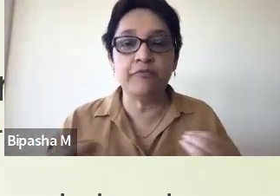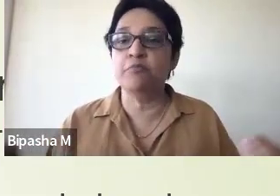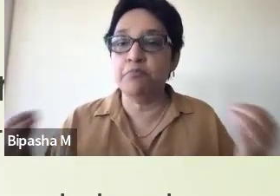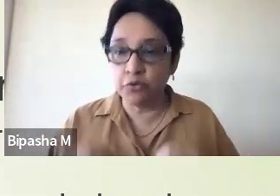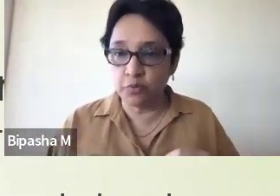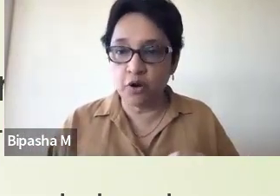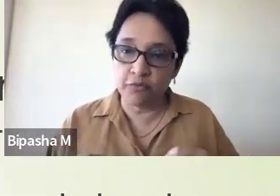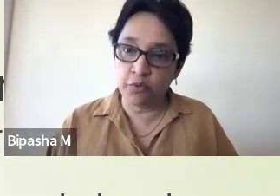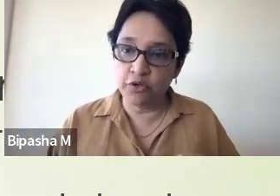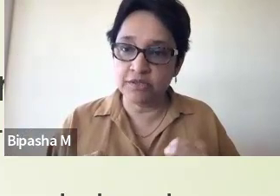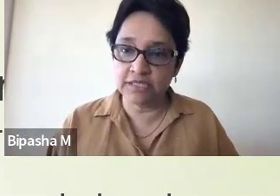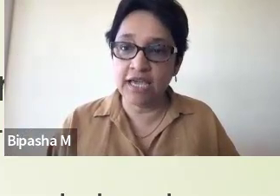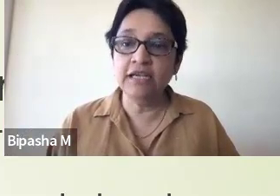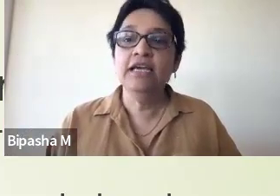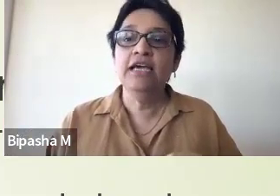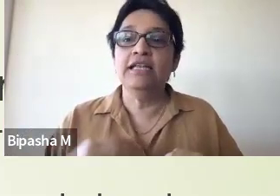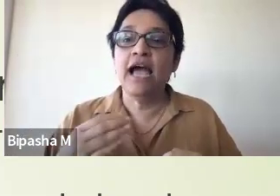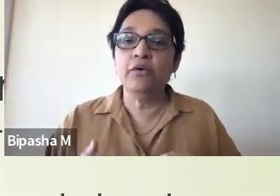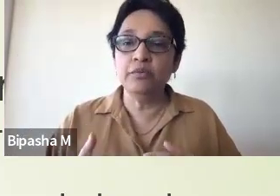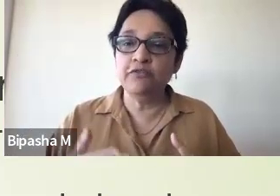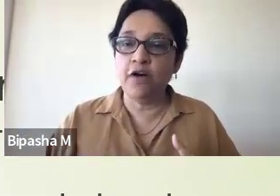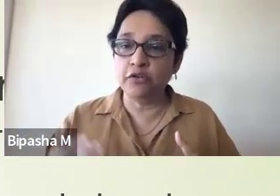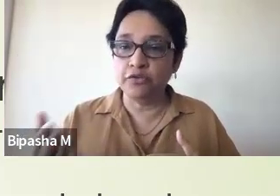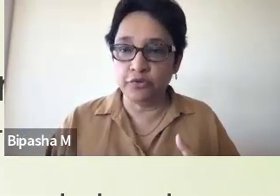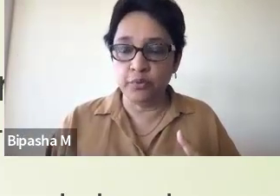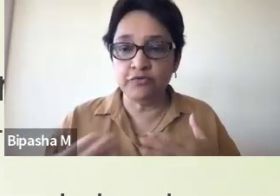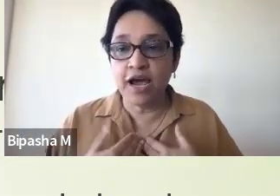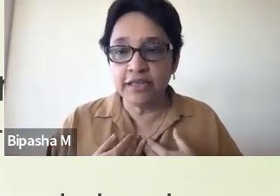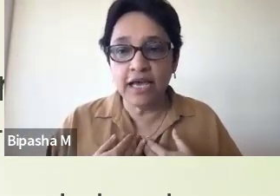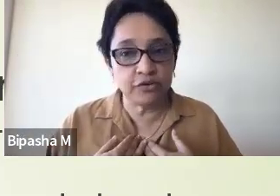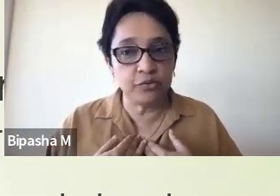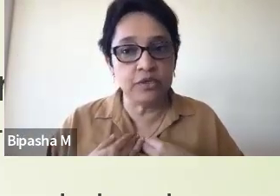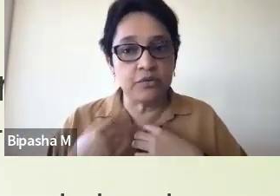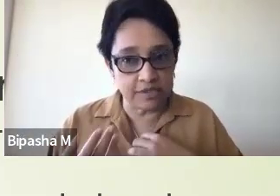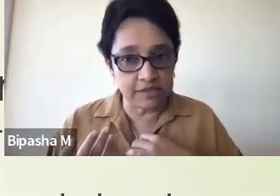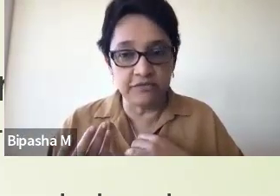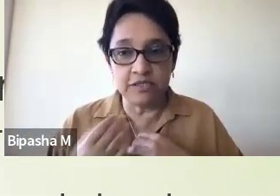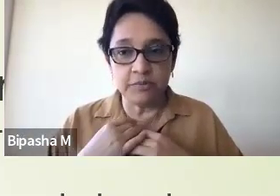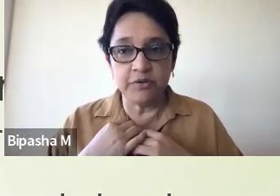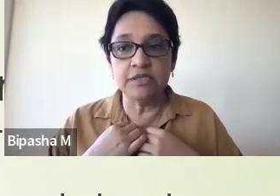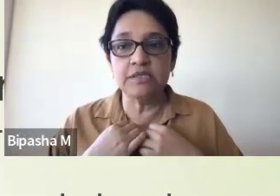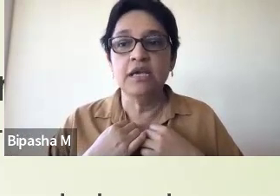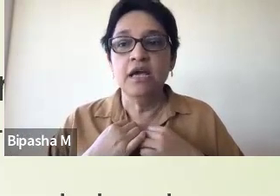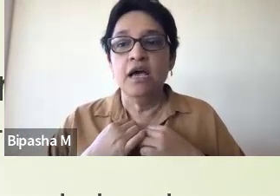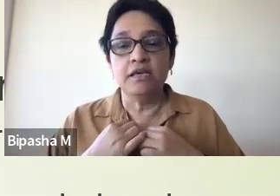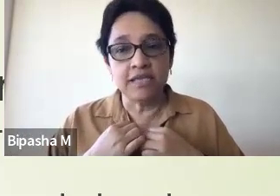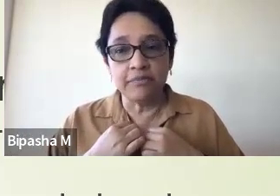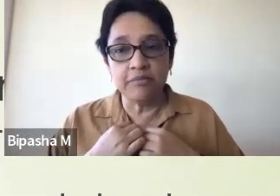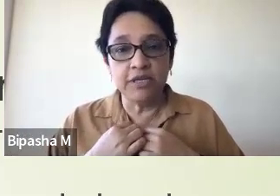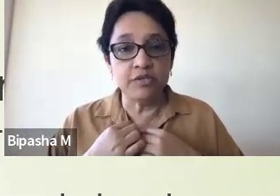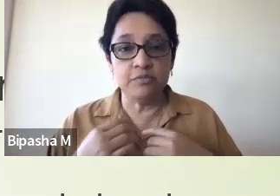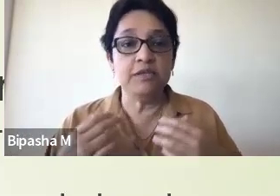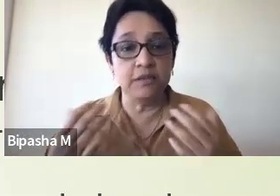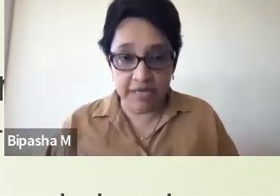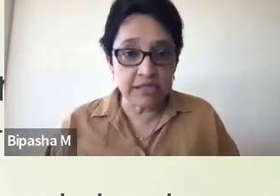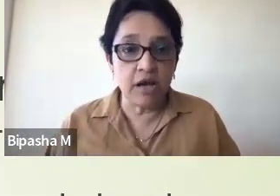coming up from both what you all said, and how can we follow through? We've tried that through the CRIS's lived experience